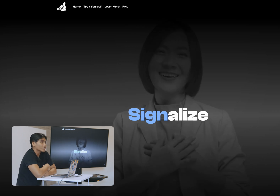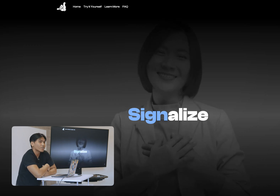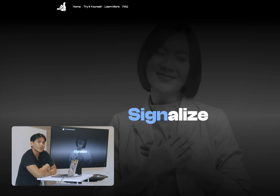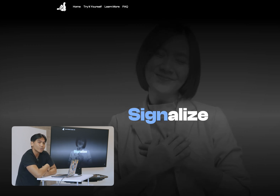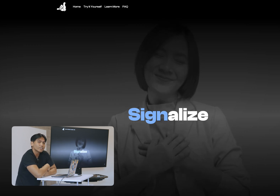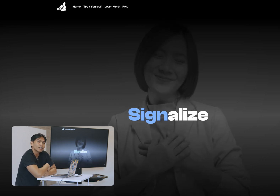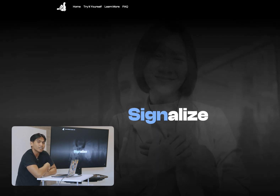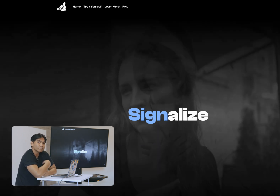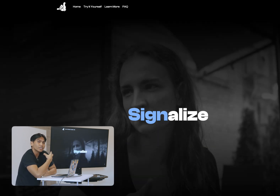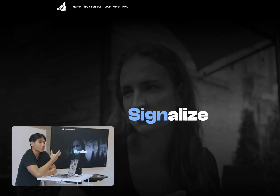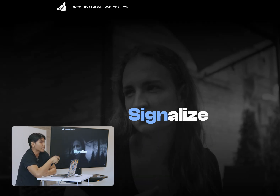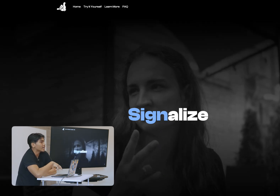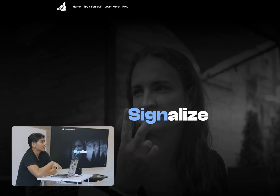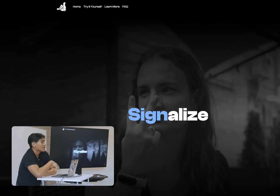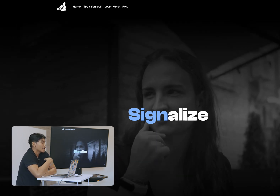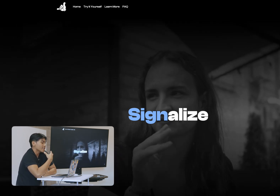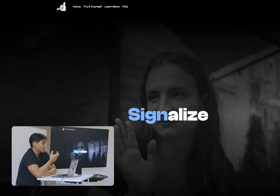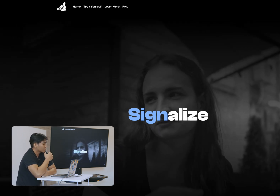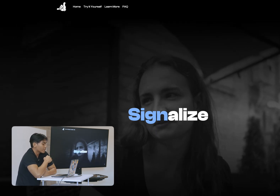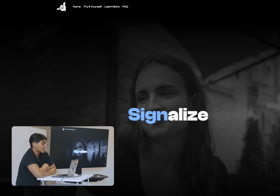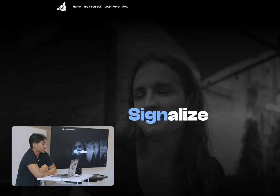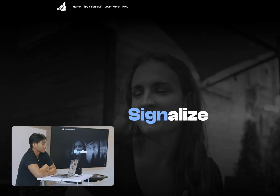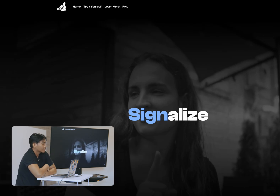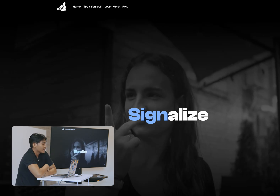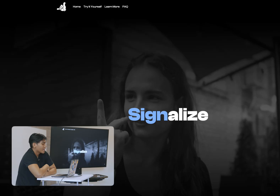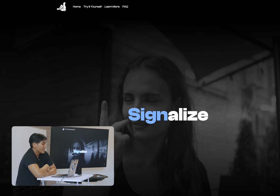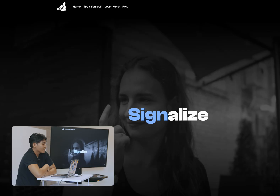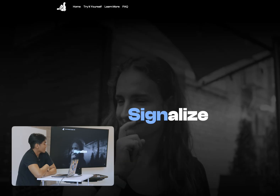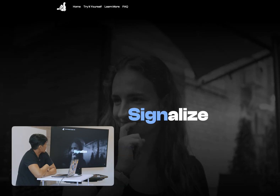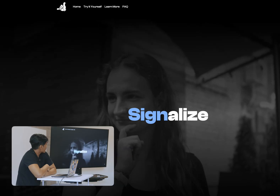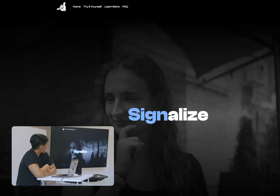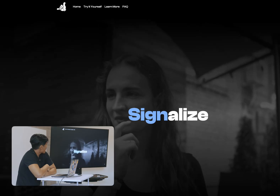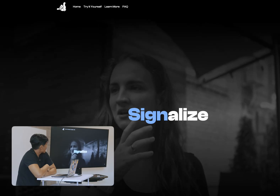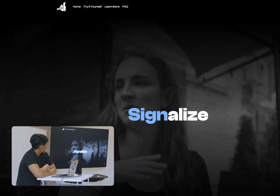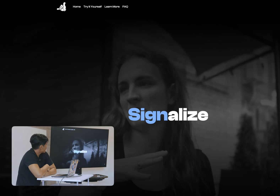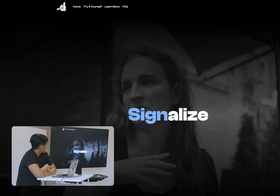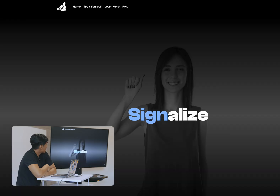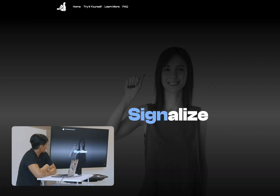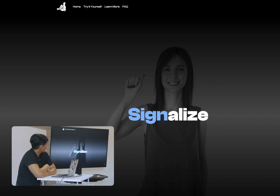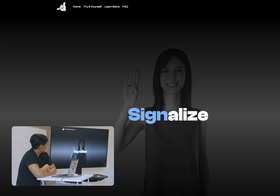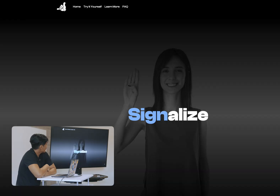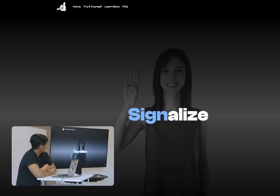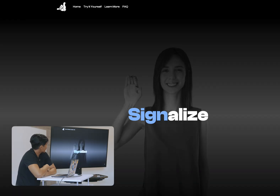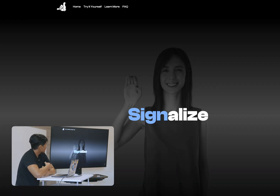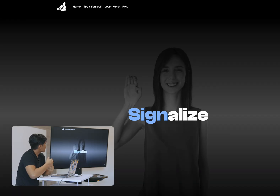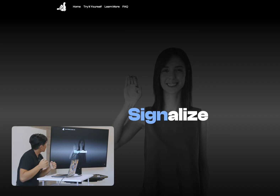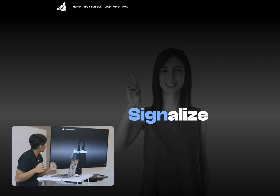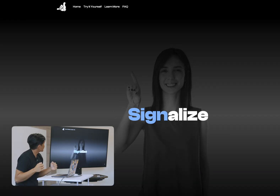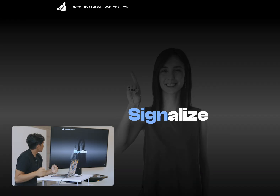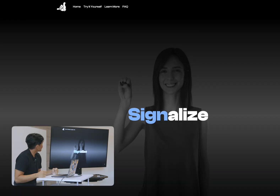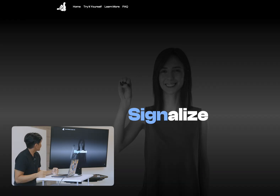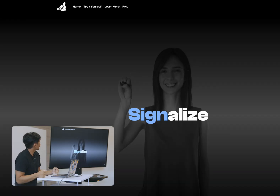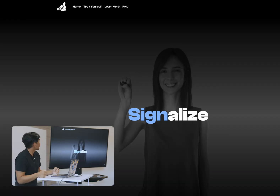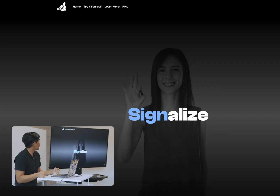open source code, included that, and it fixed up everything. But yeah, that's